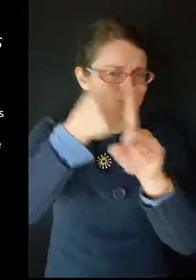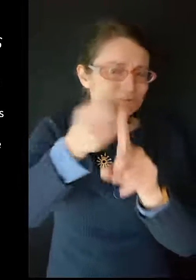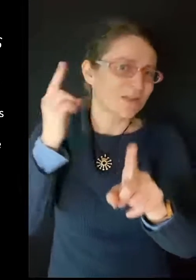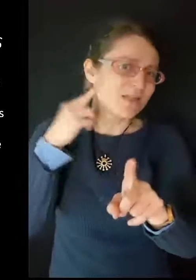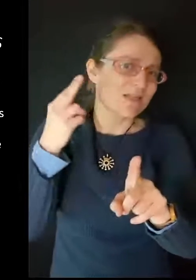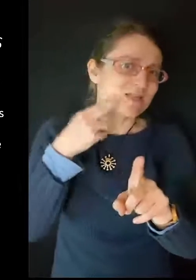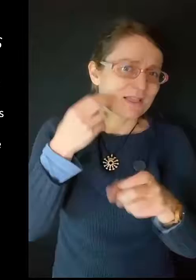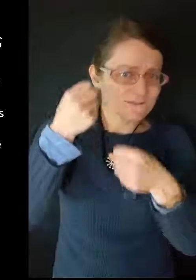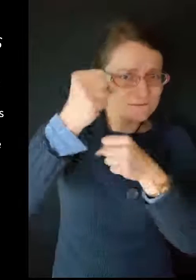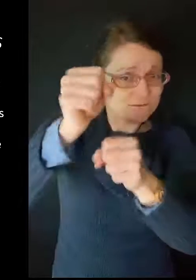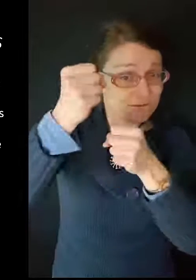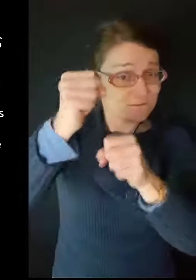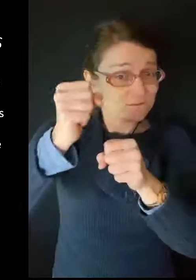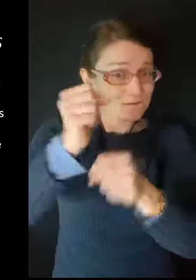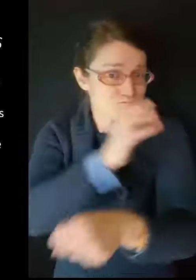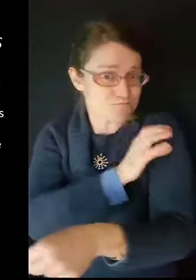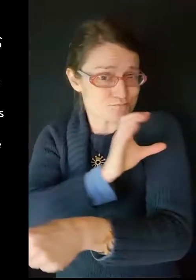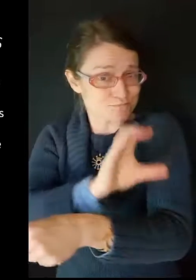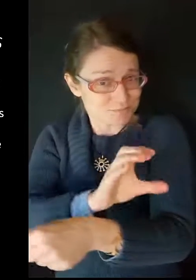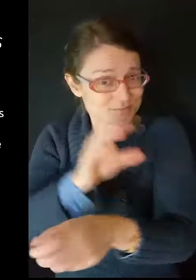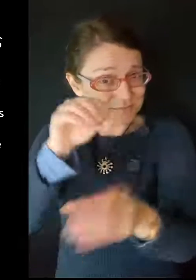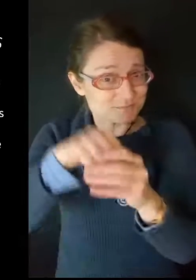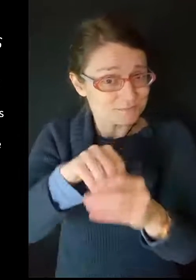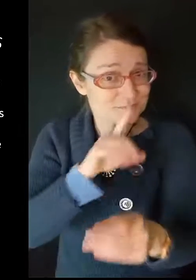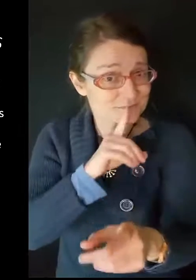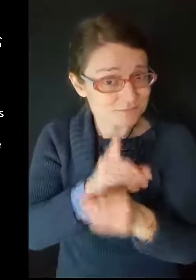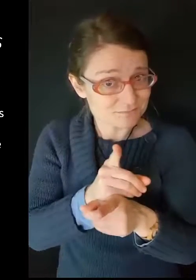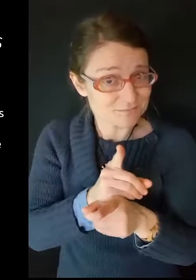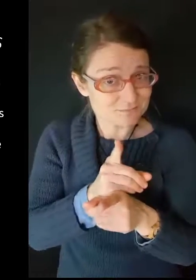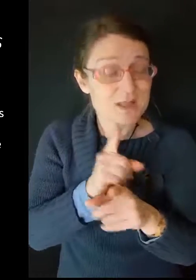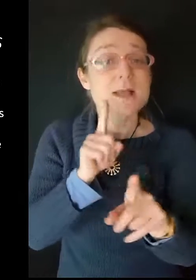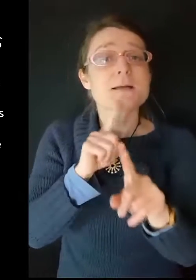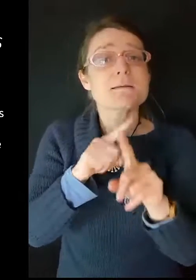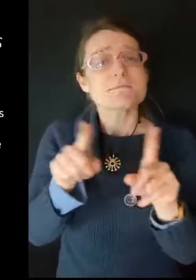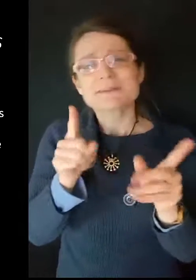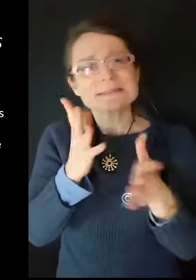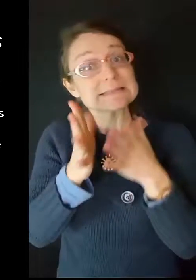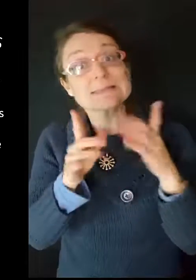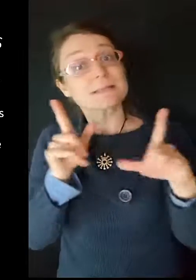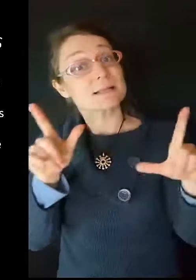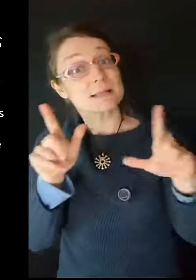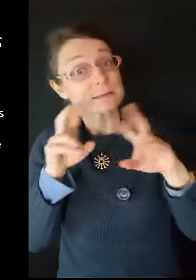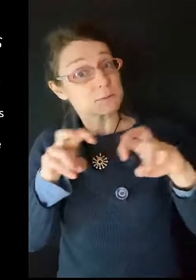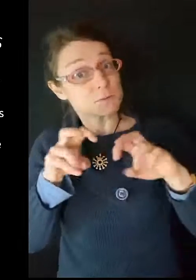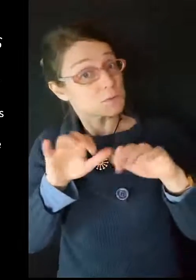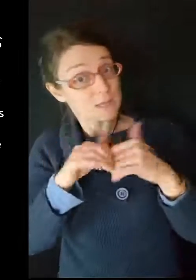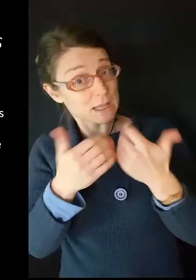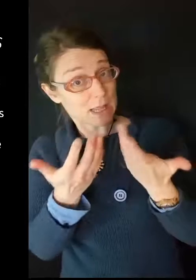famous slogan of deaf activism, deaf empowerment,